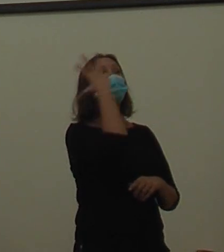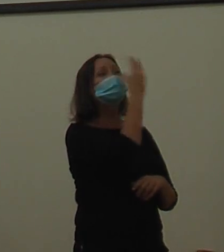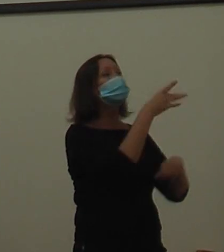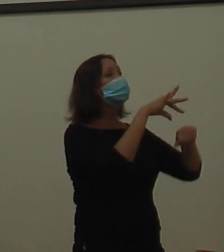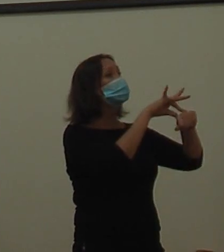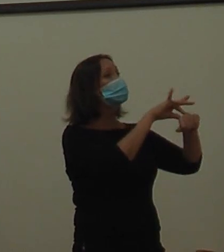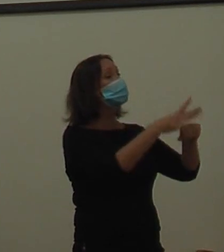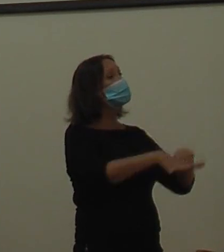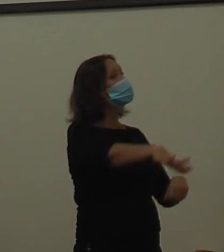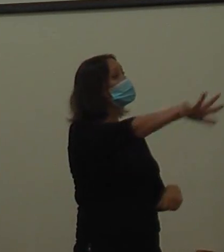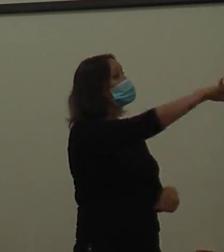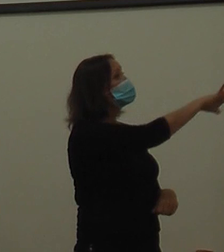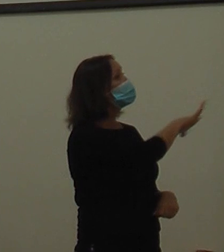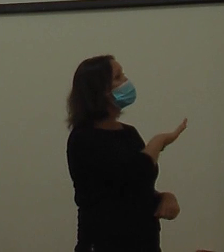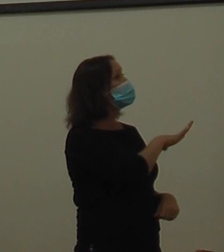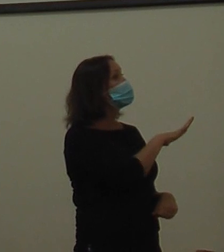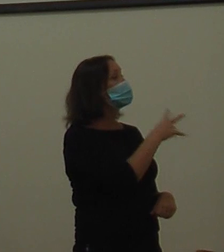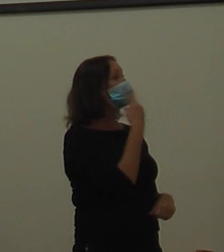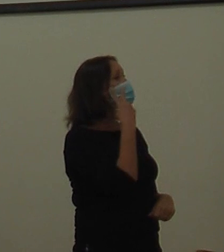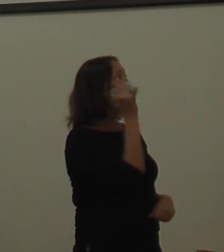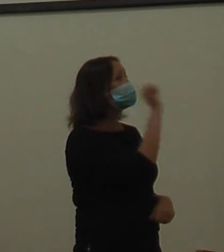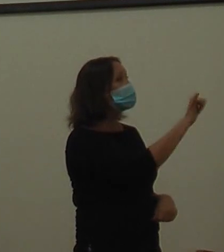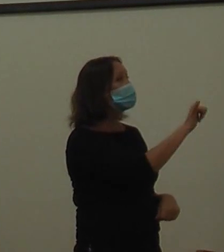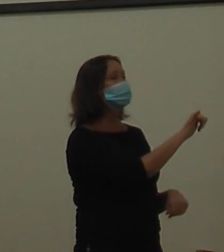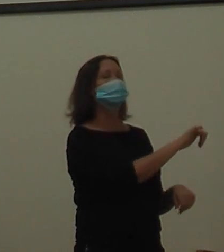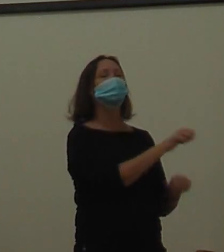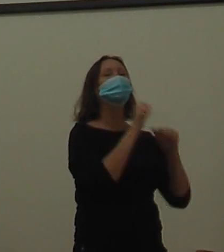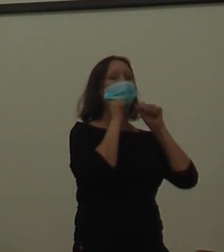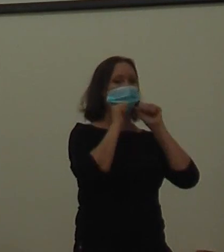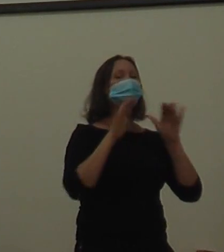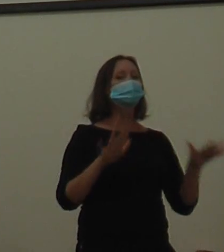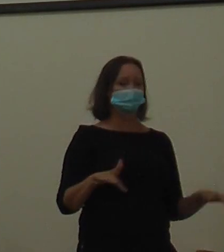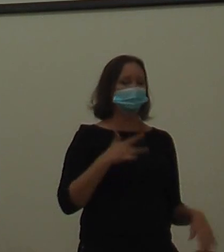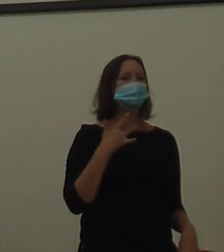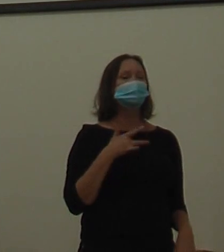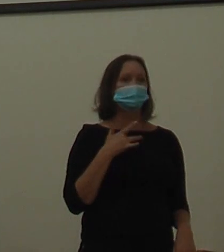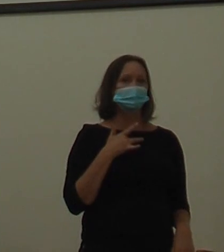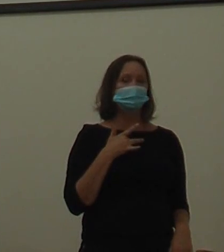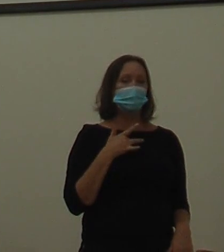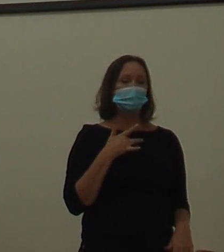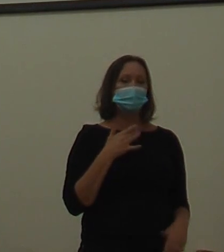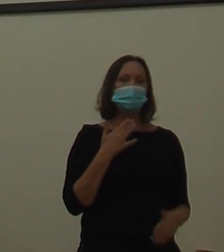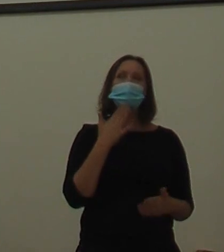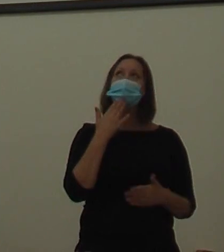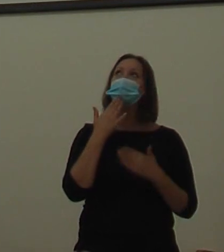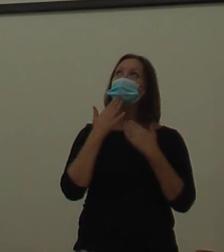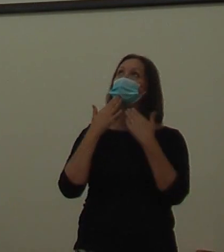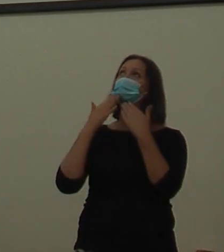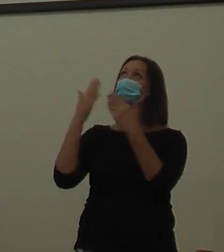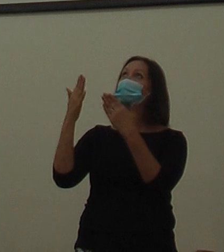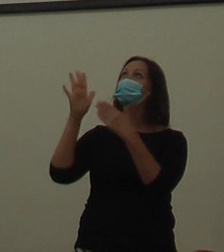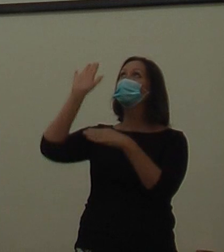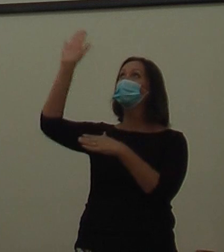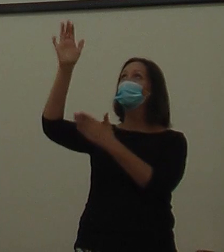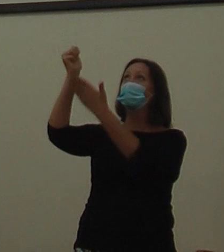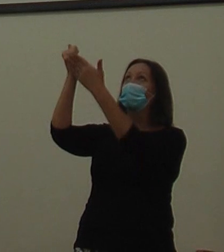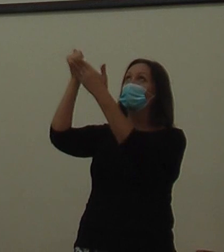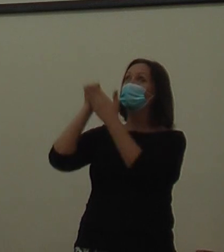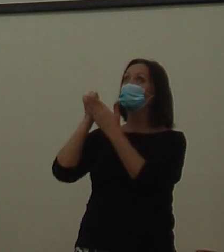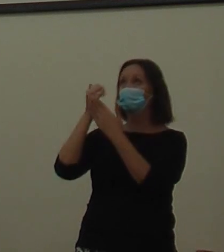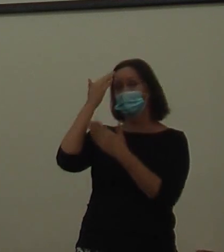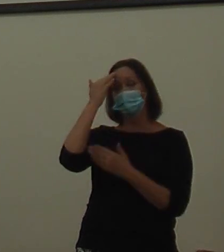that's a blessing. Thank you for the health that we have. We know there's so many of us